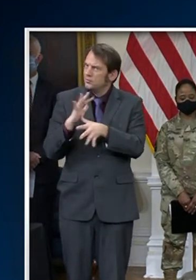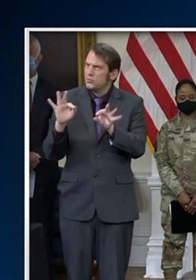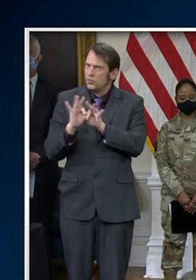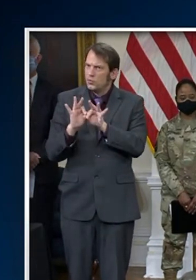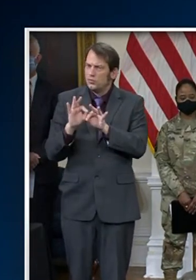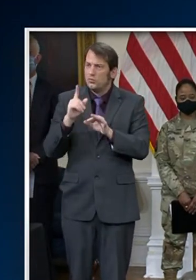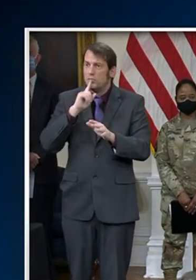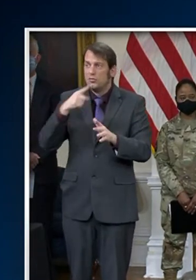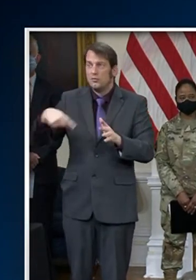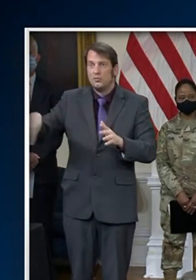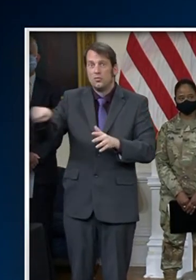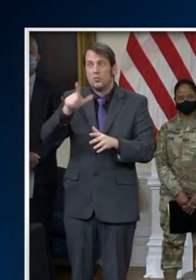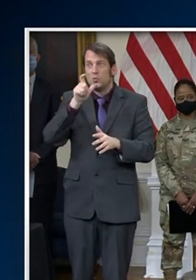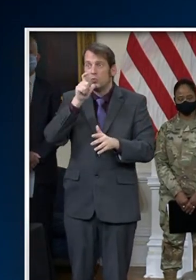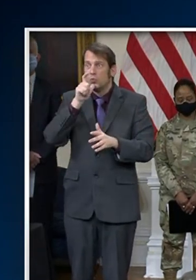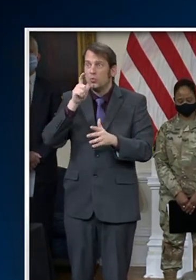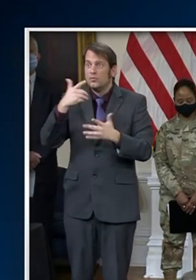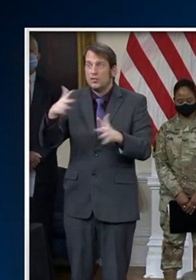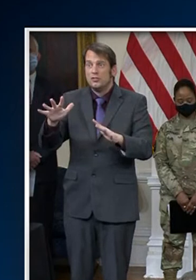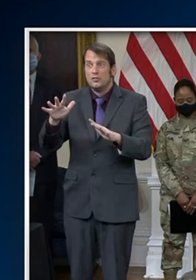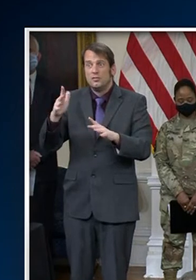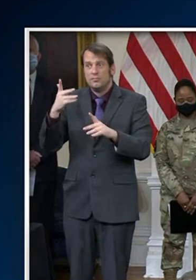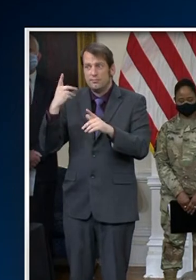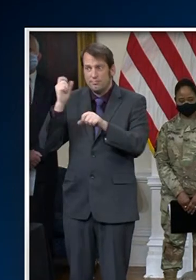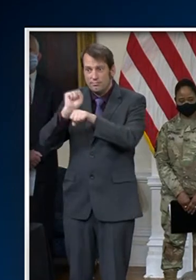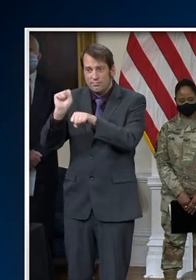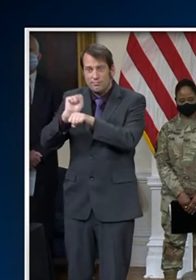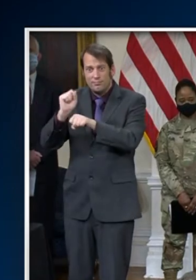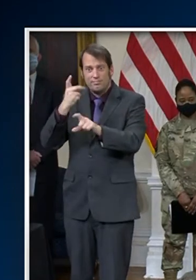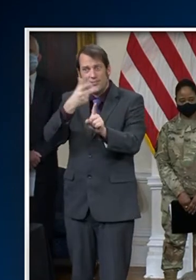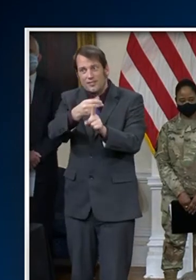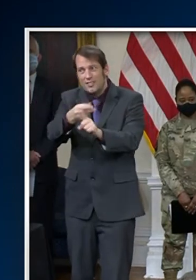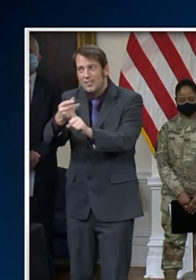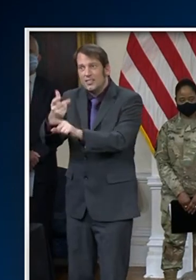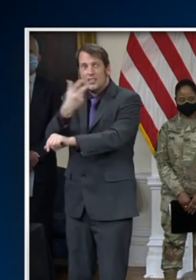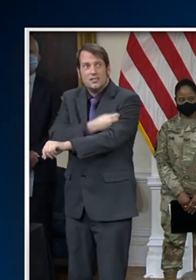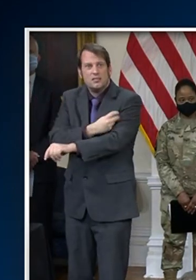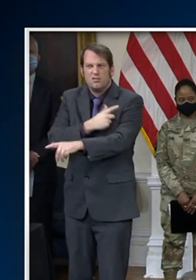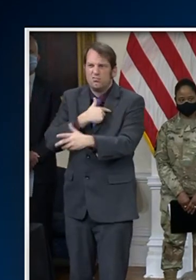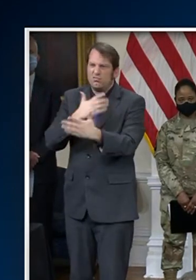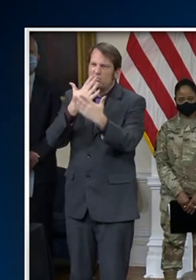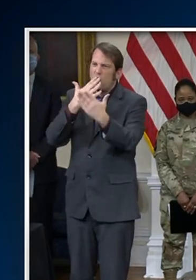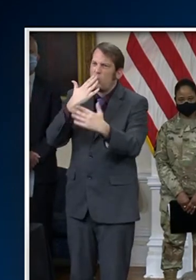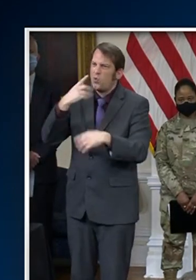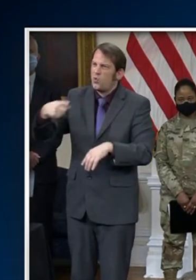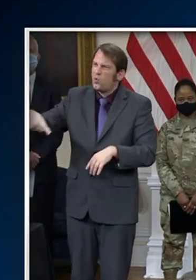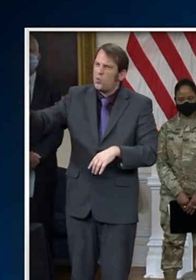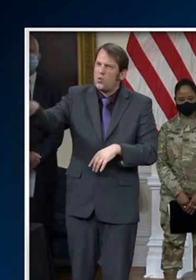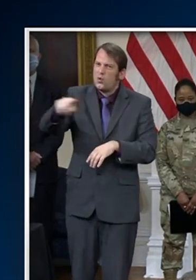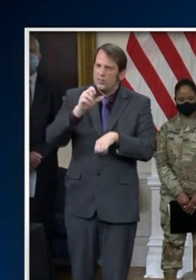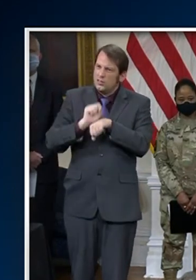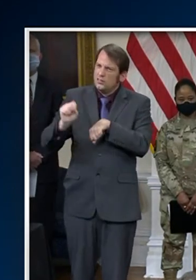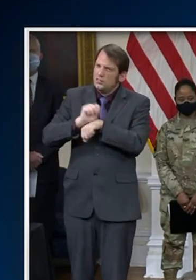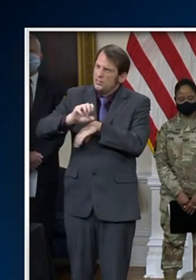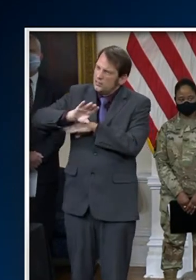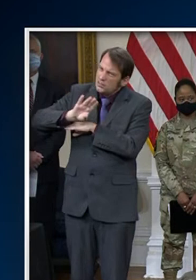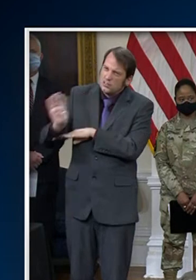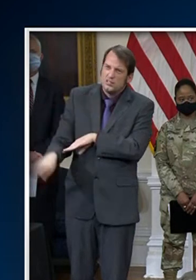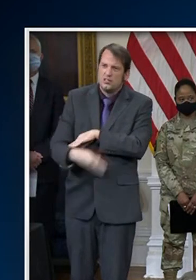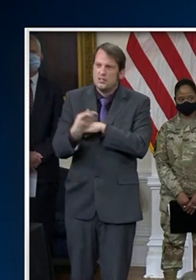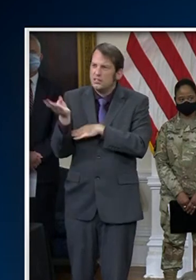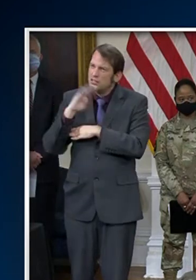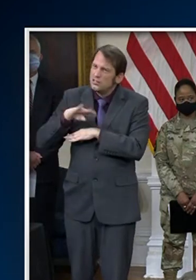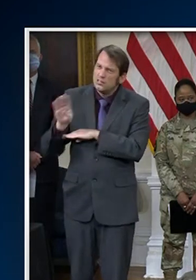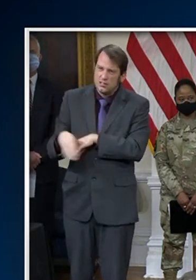vaccinators who have been working around the clock to get those 785,000 shots into